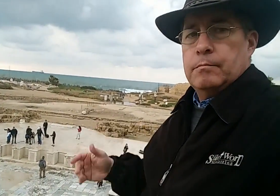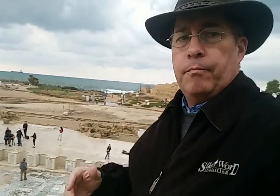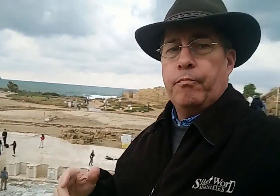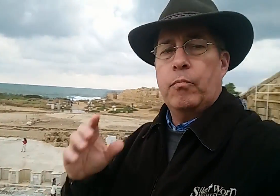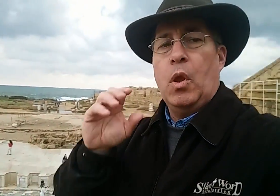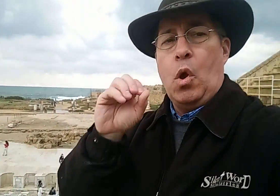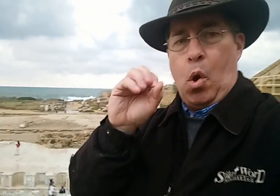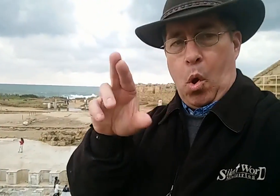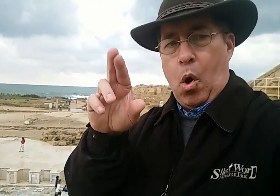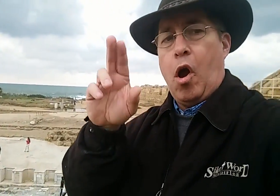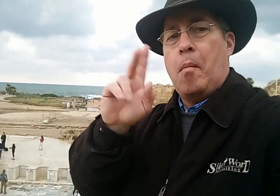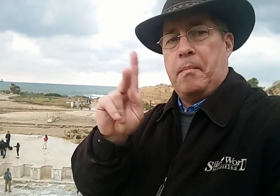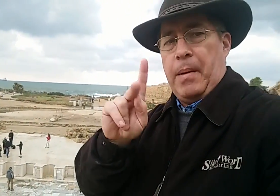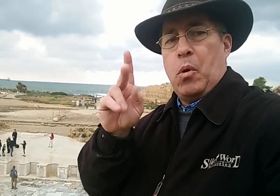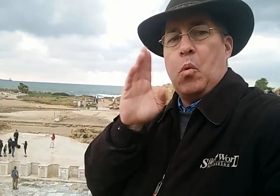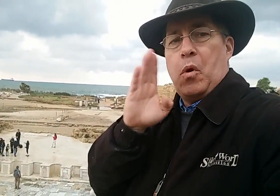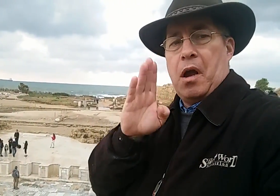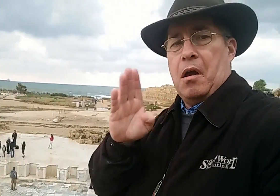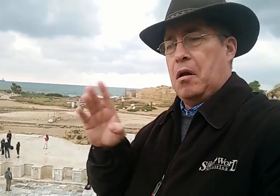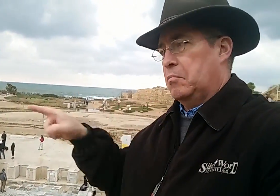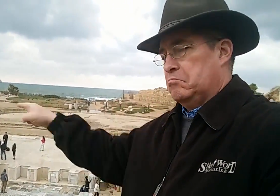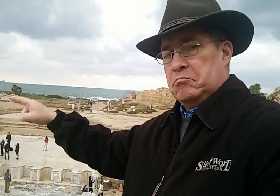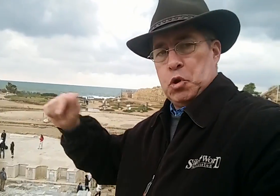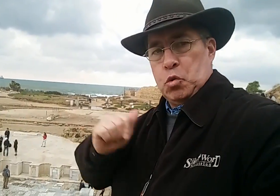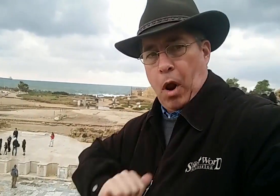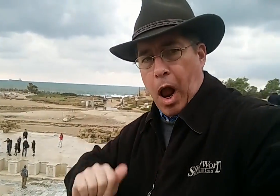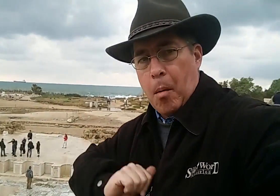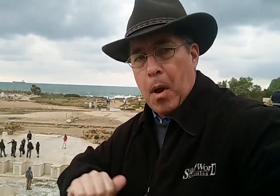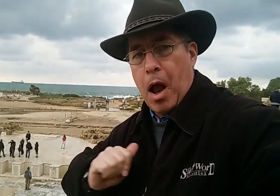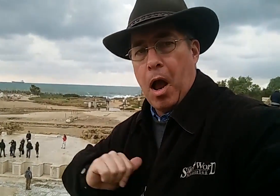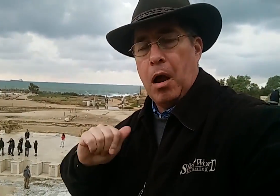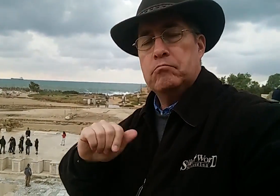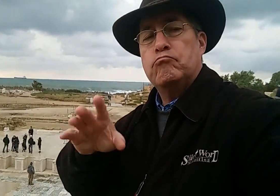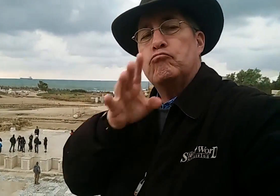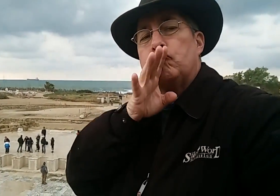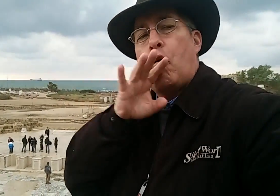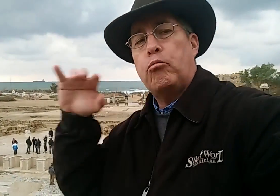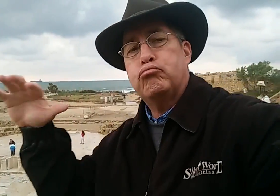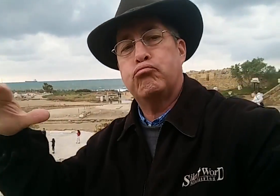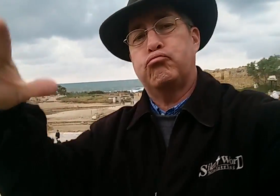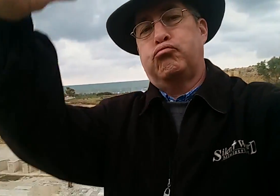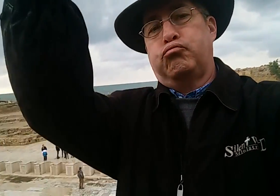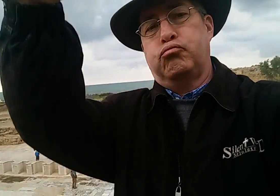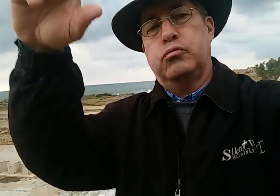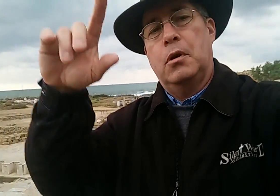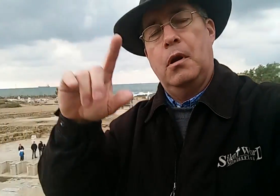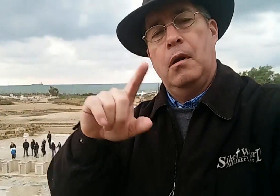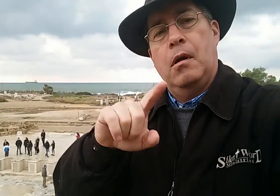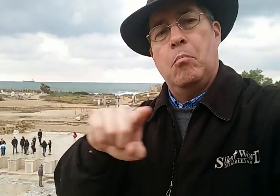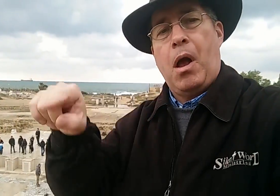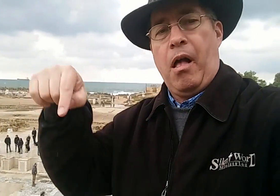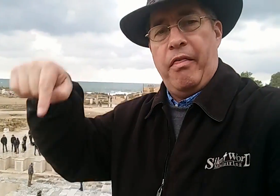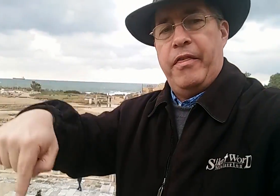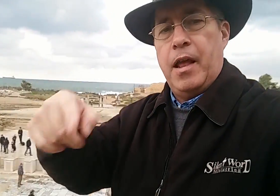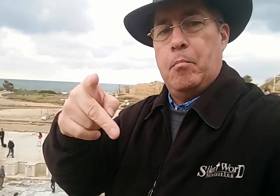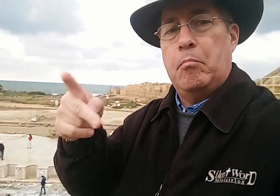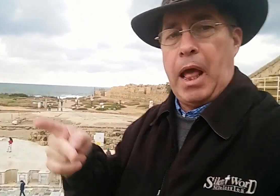That's possibly what happened. Or there could have been a drama down here, and people up there would have seen that. So it